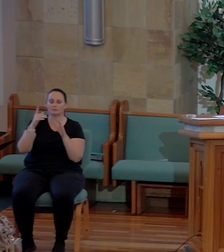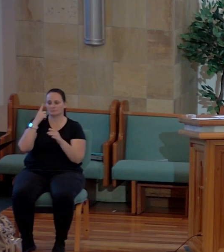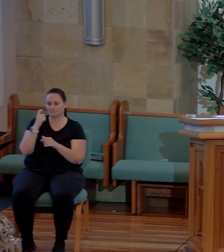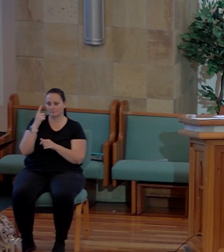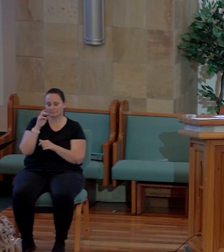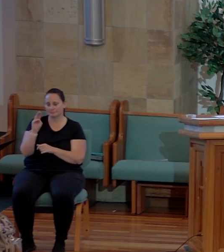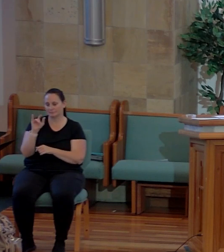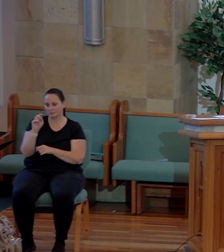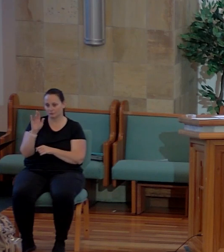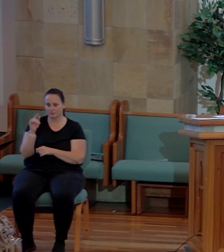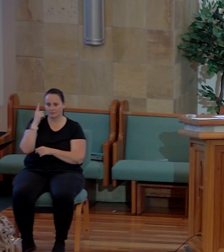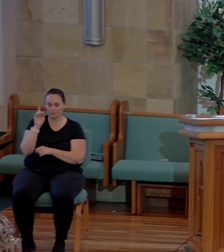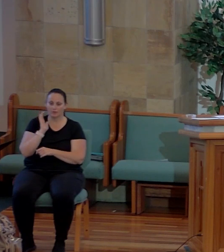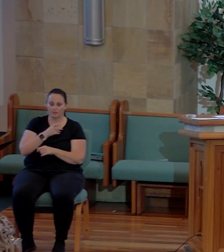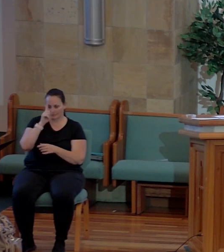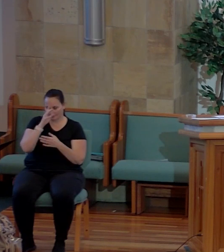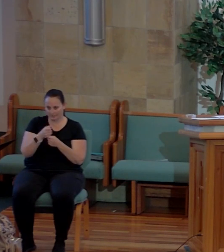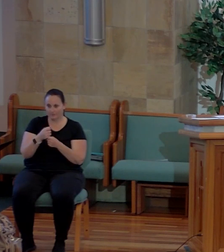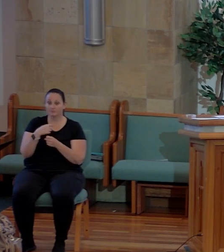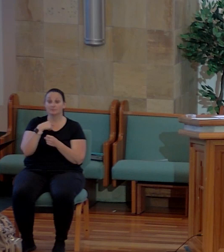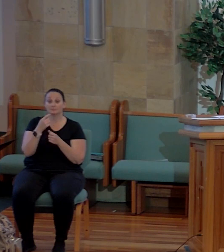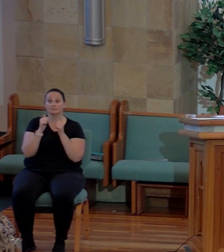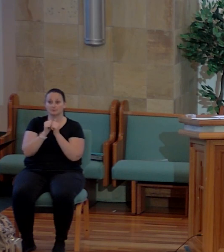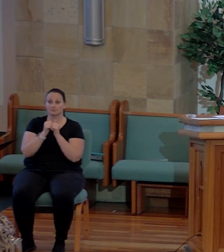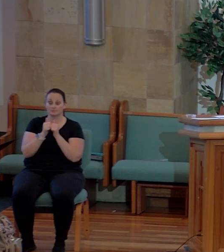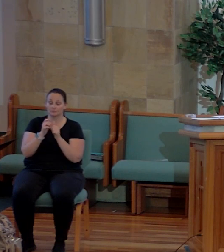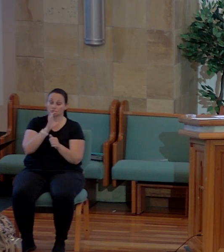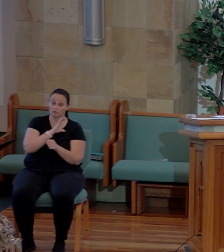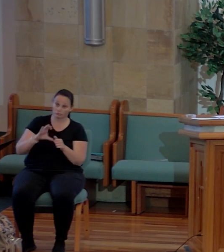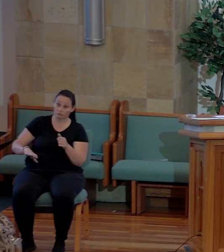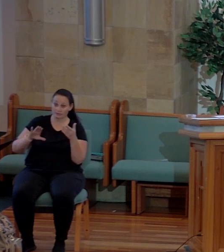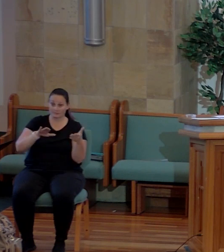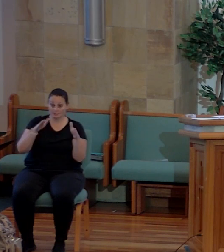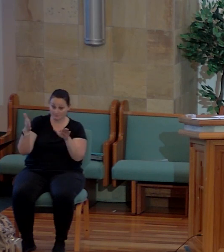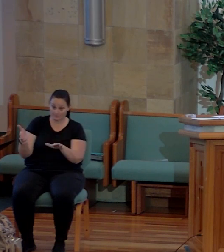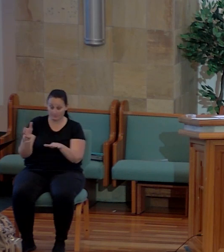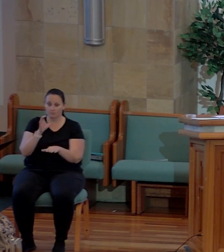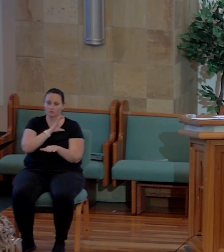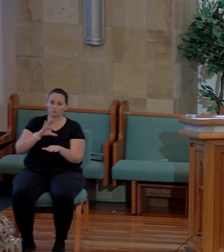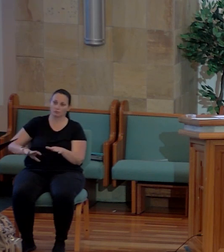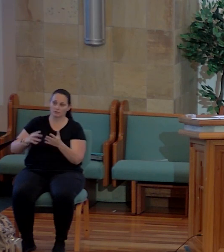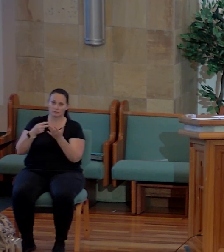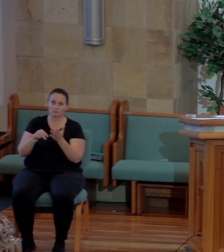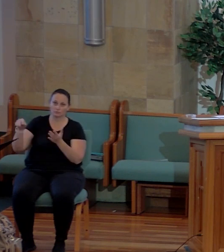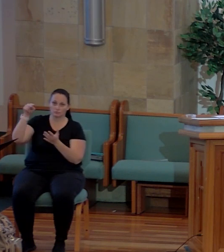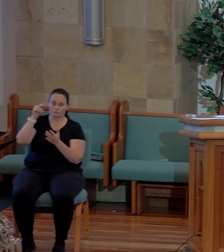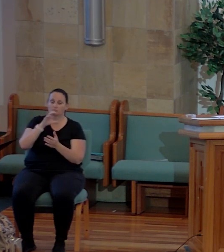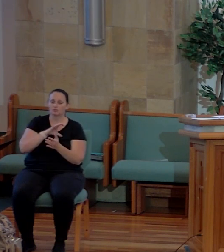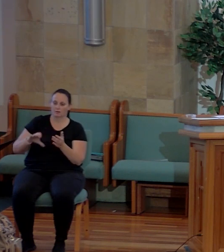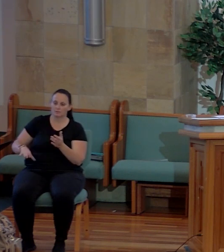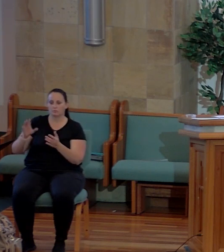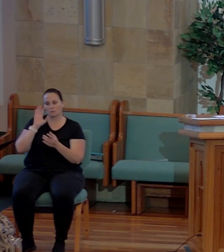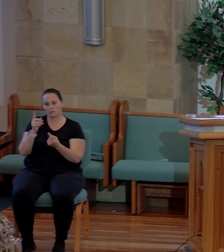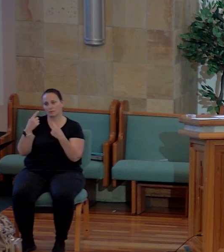of our faith. Let us say together, Christ has died, Christ is risen, Christ will come